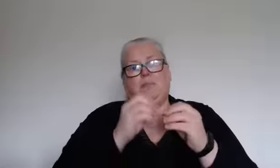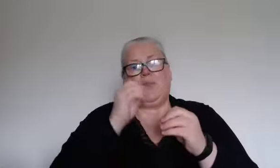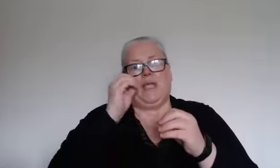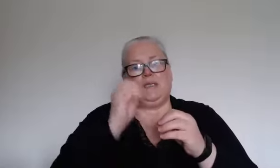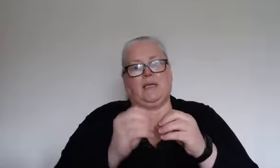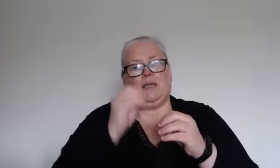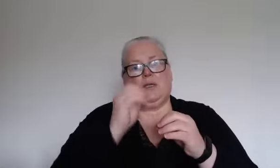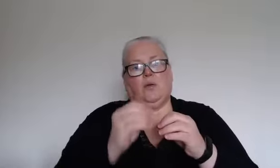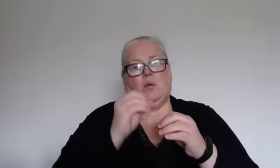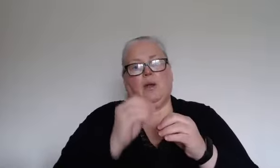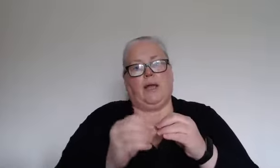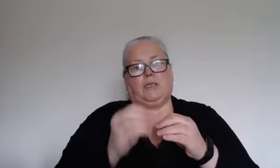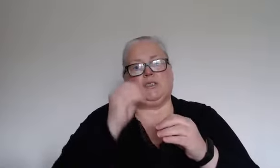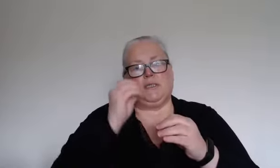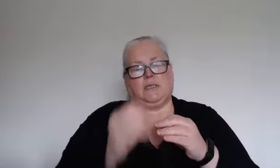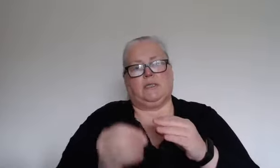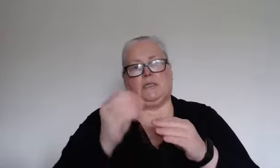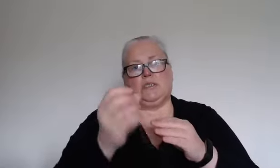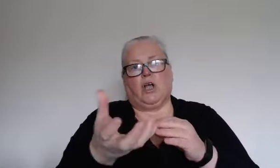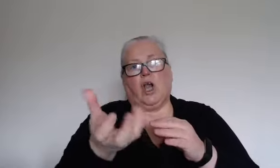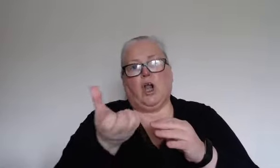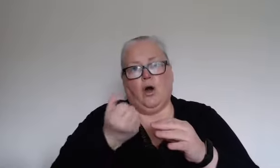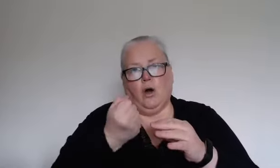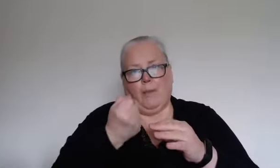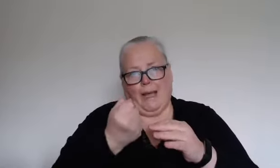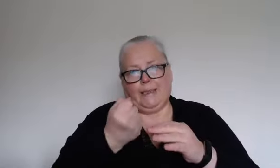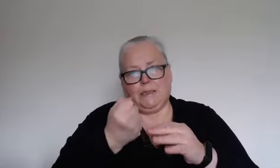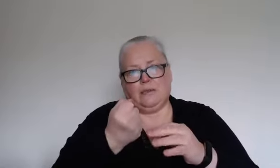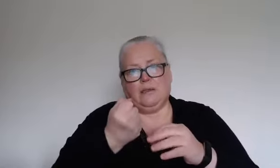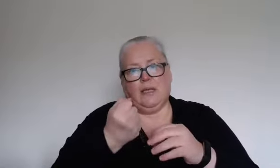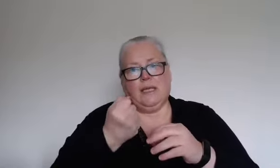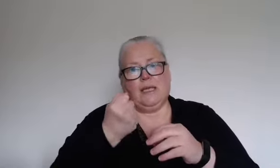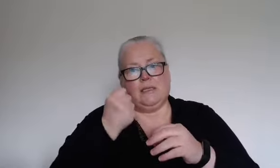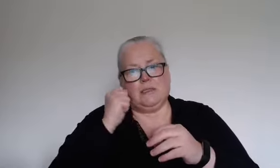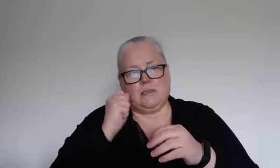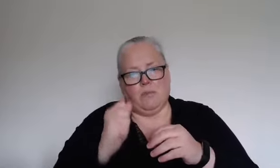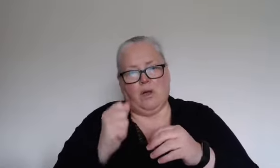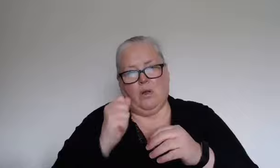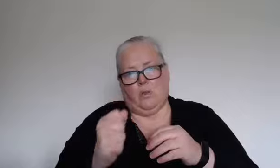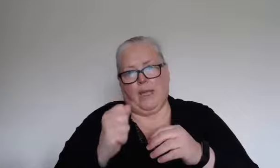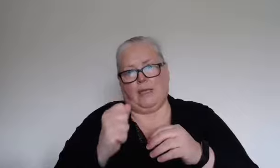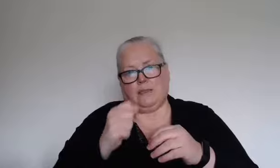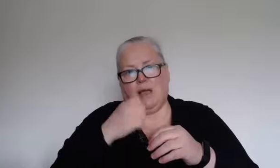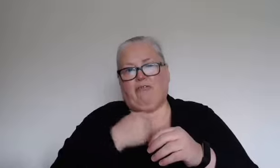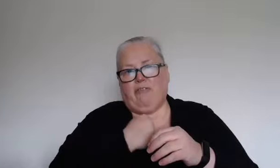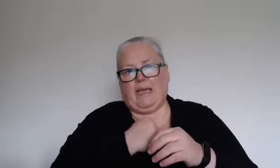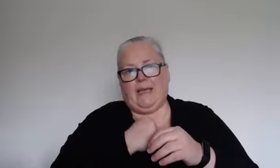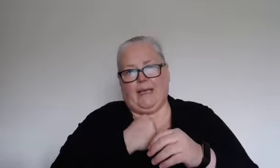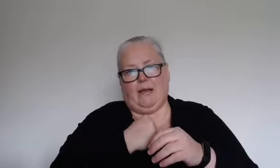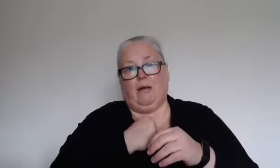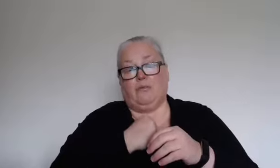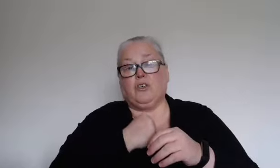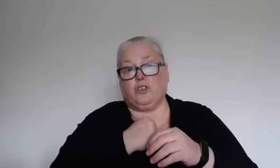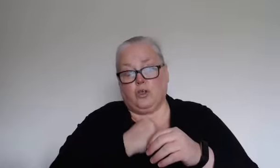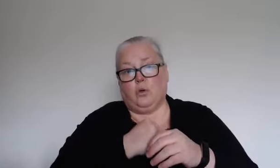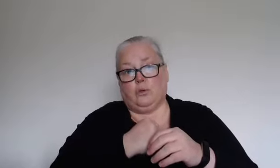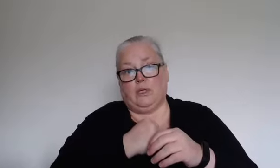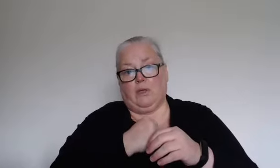is that you are actually starting to claw back in small ways that feeling of control that you have